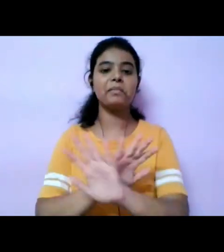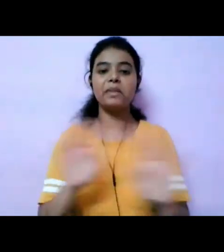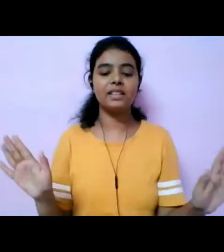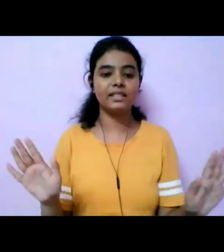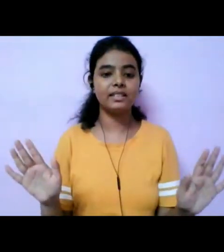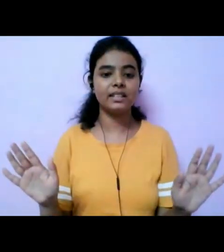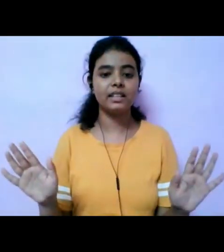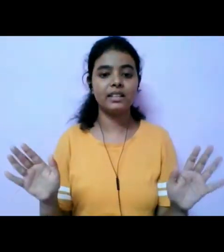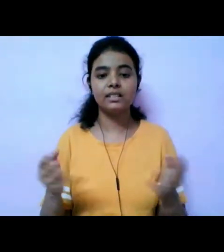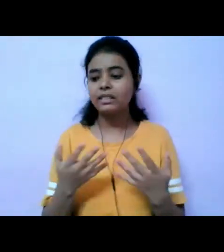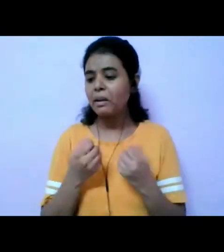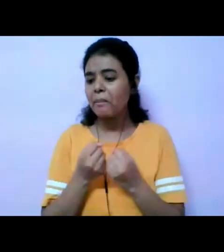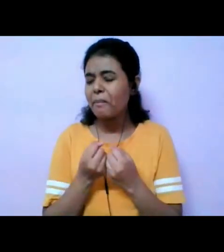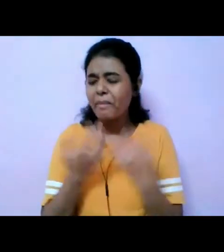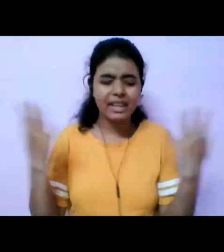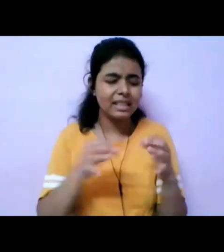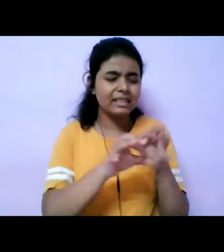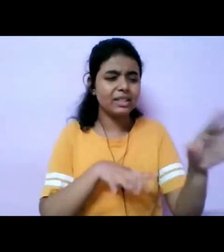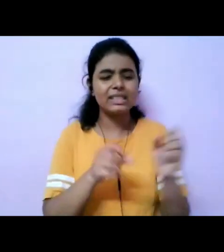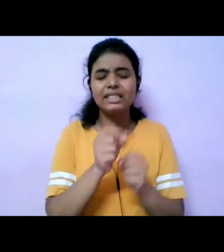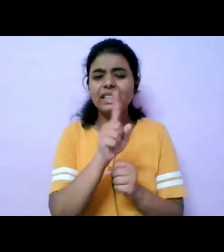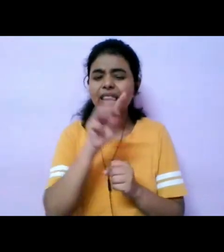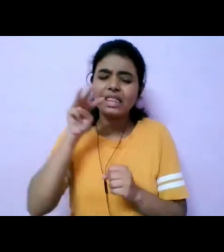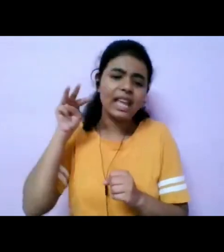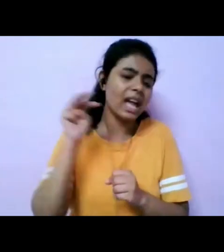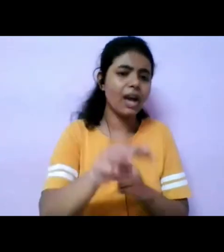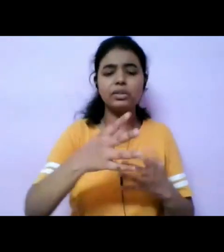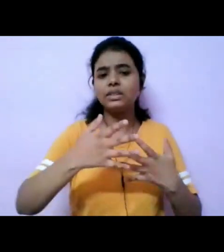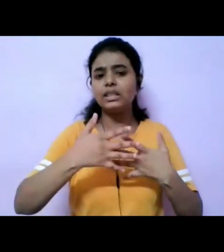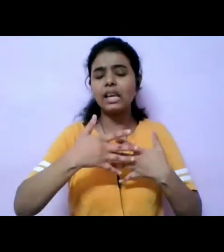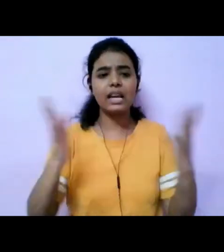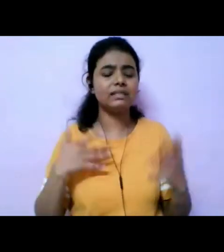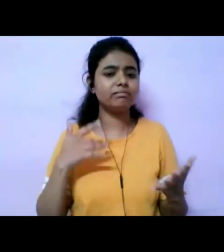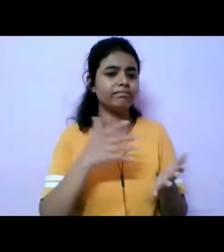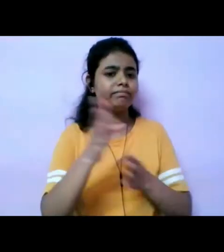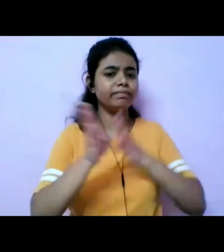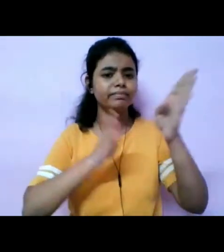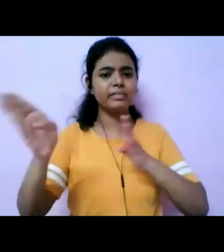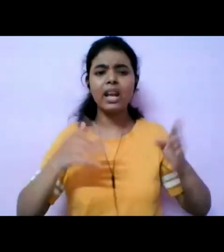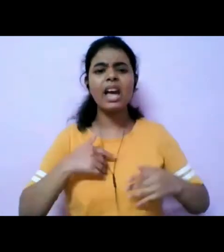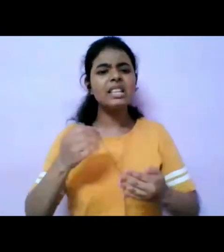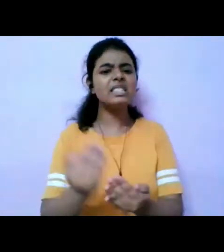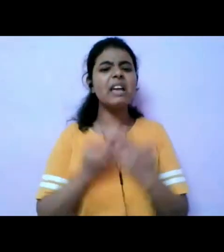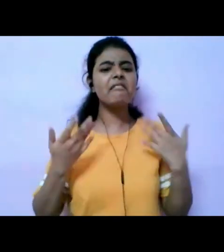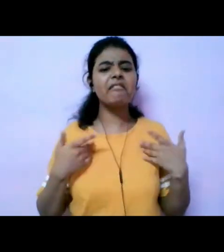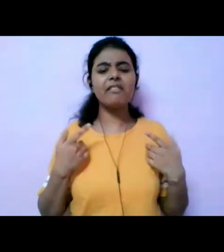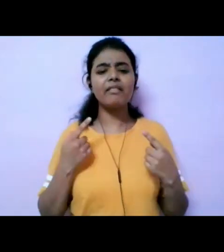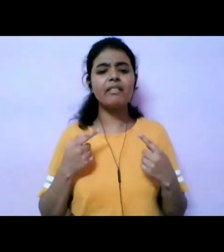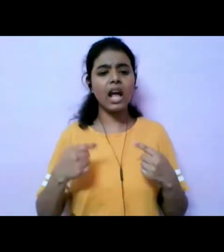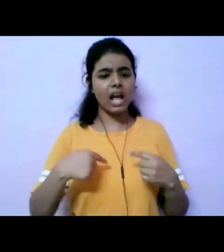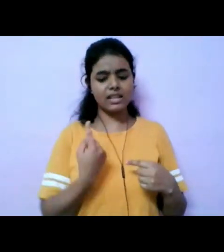After thousands of cities, I am safe when I say it is always the wrong trolley.